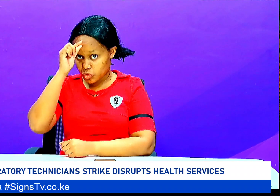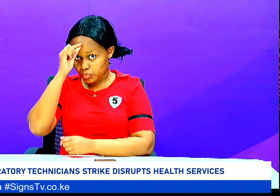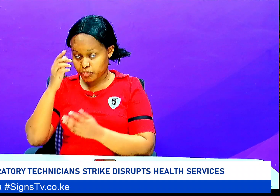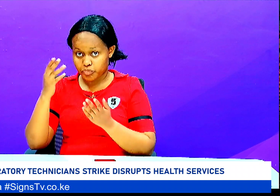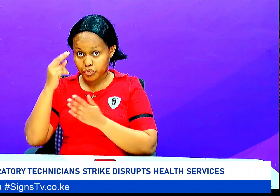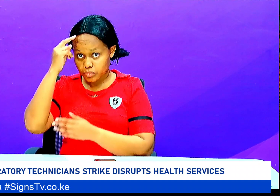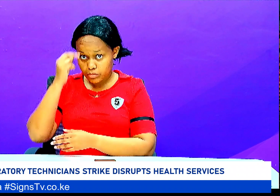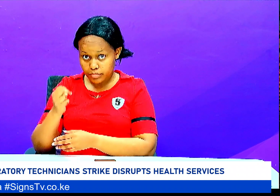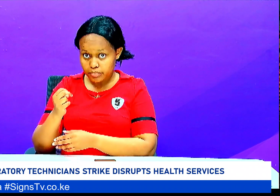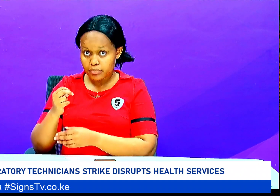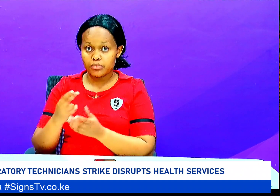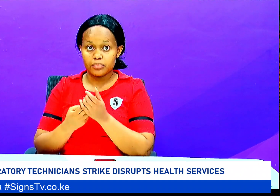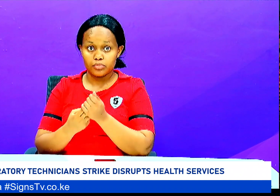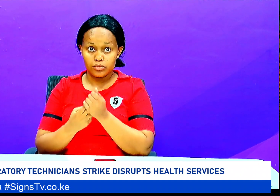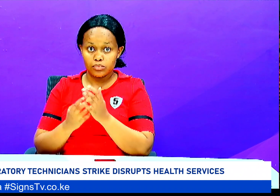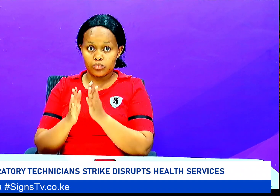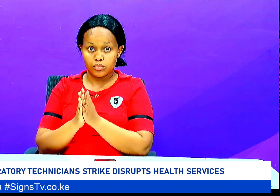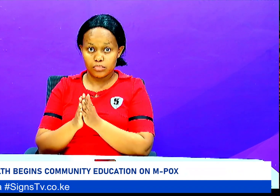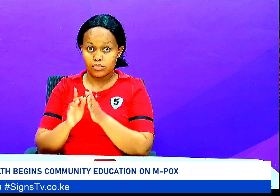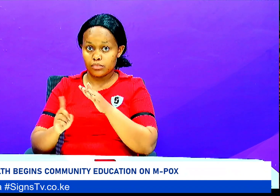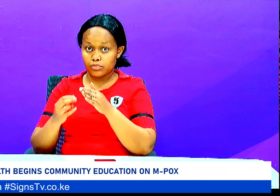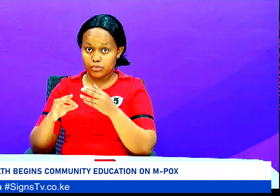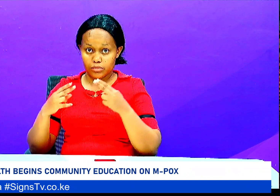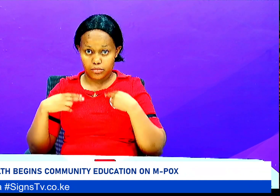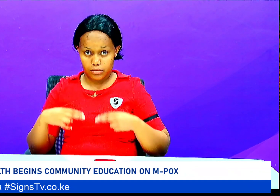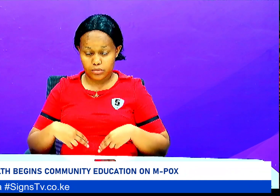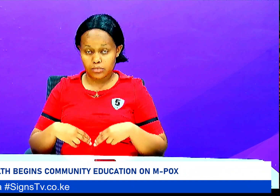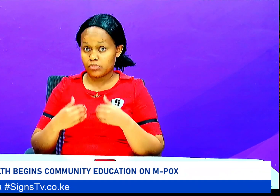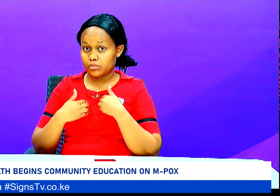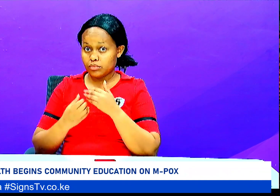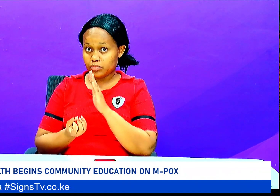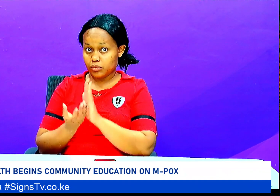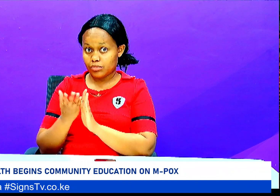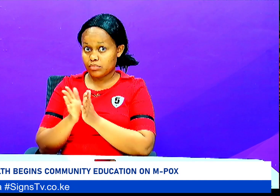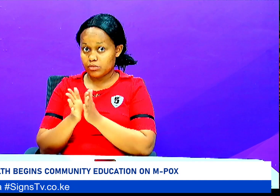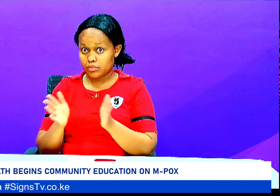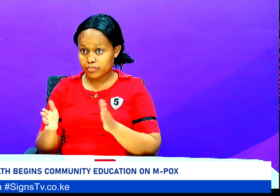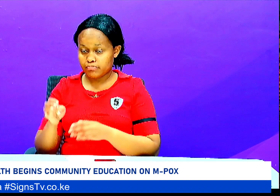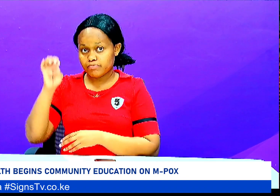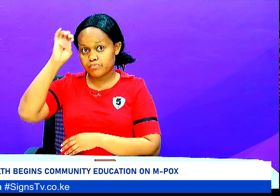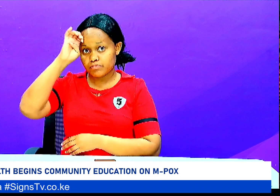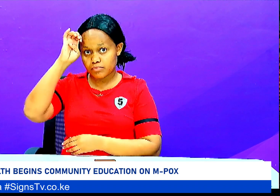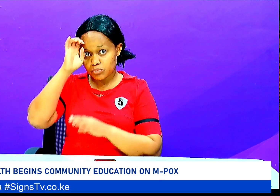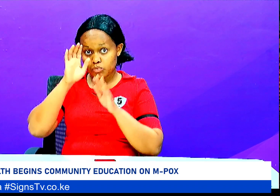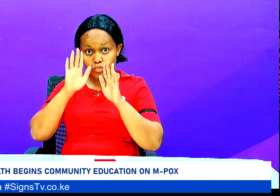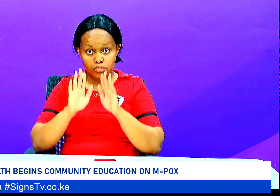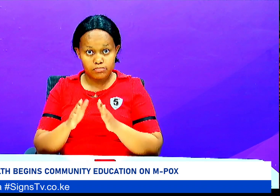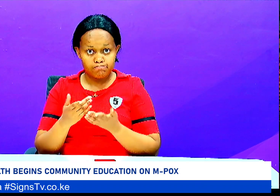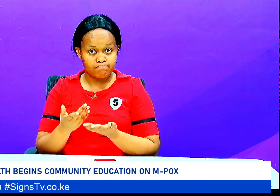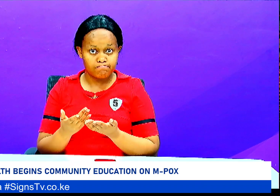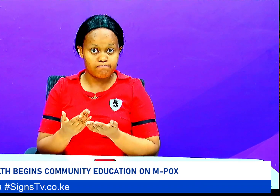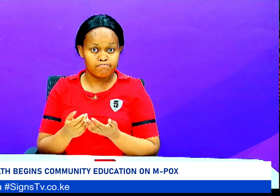The county government of Taita Taveta, in partnership with the Ministry of